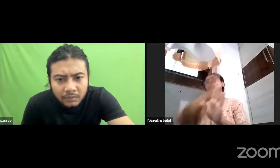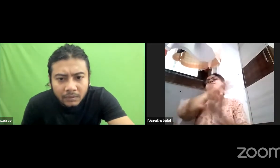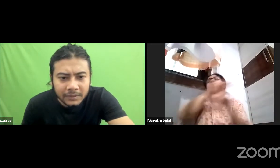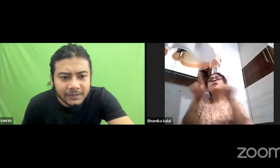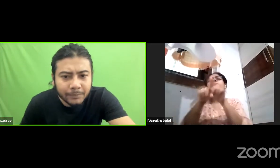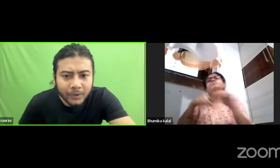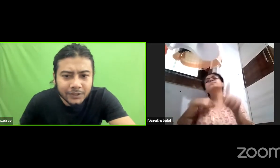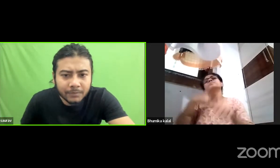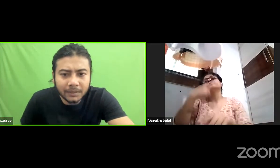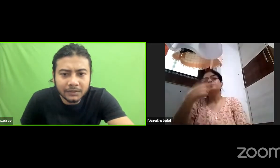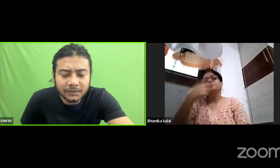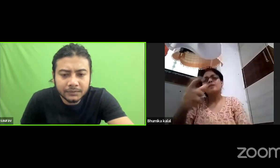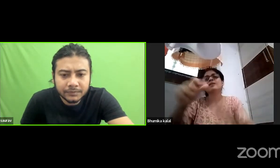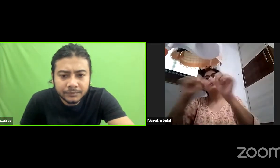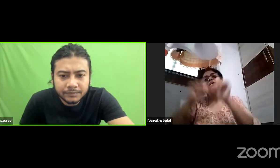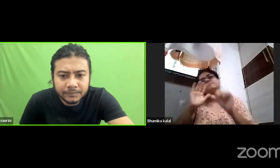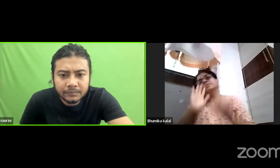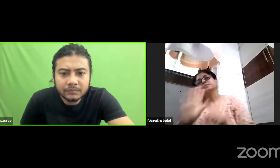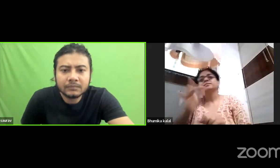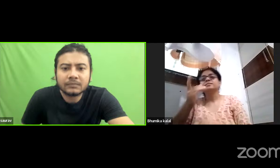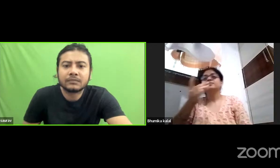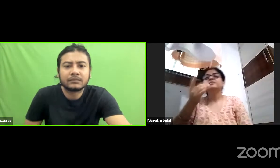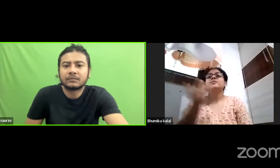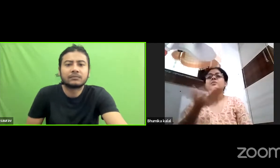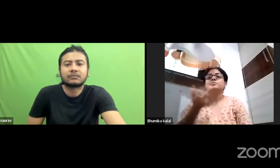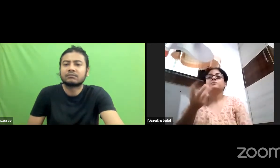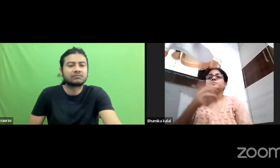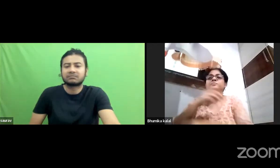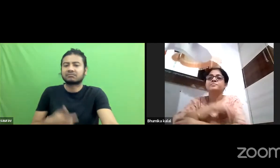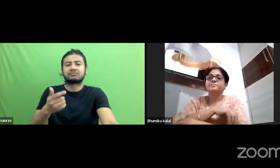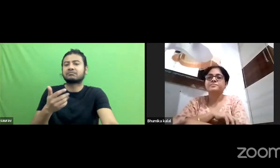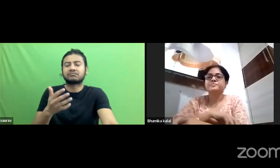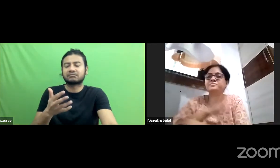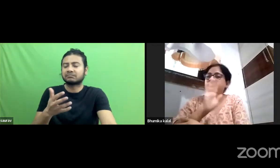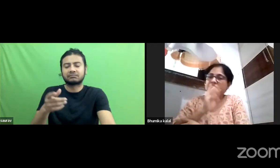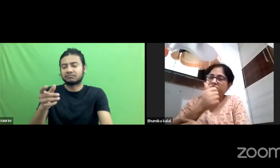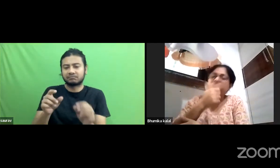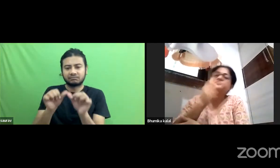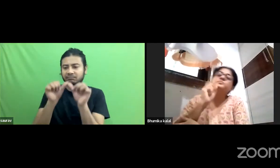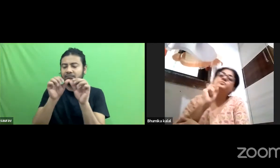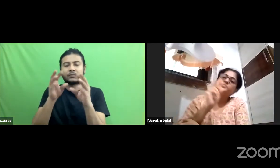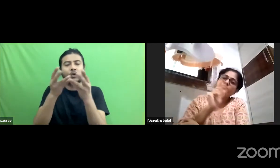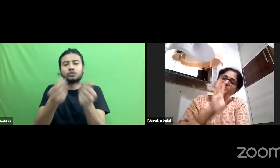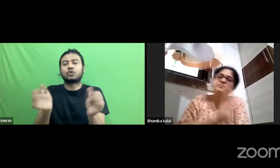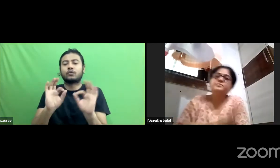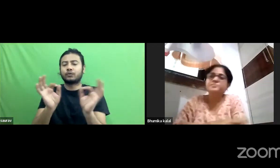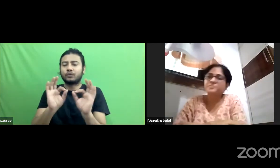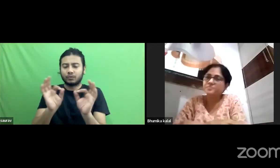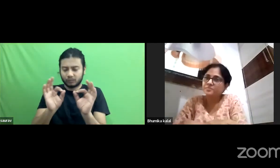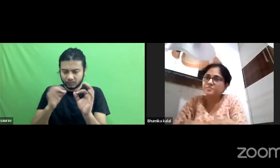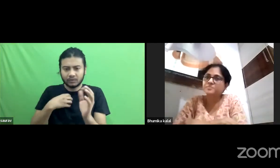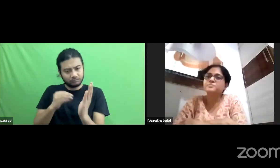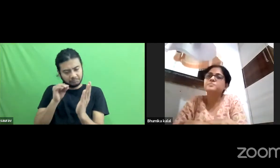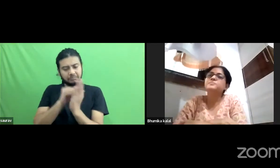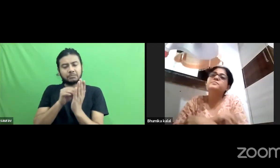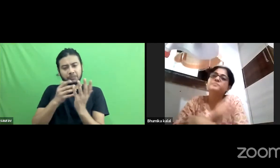It's the same question, Mataji. Yes, no, I have written to, seeking a clarification on this doubt. Moment I get